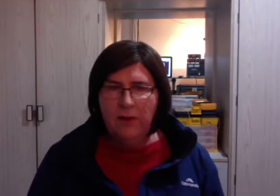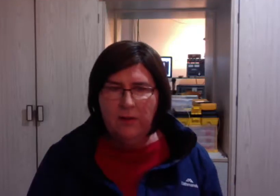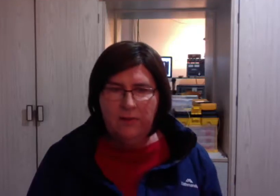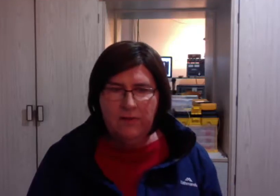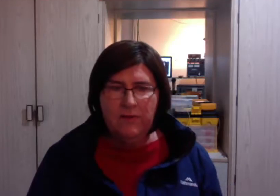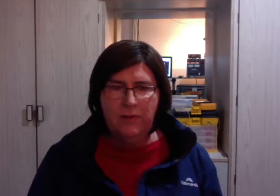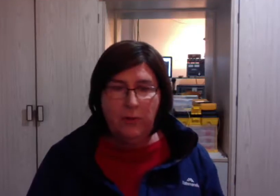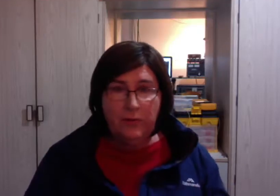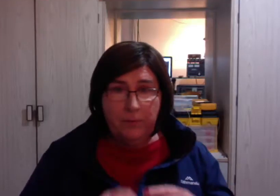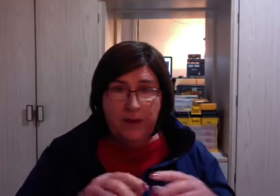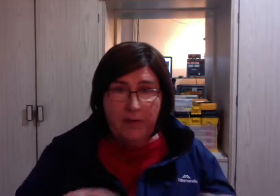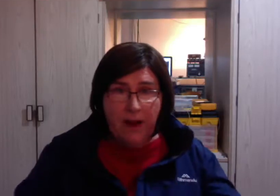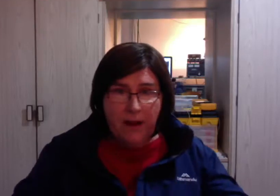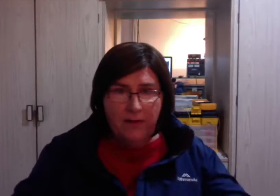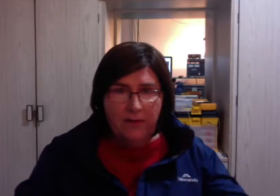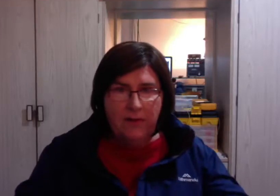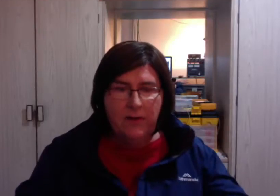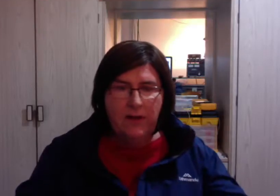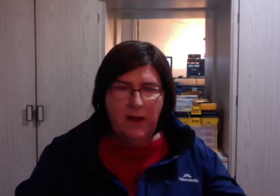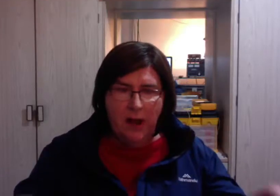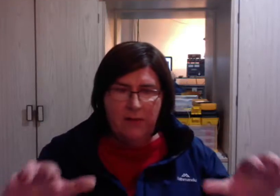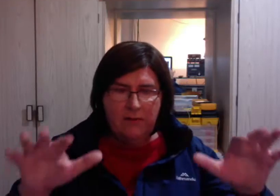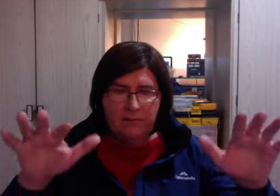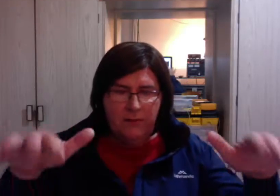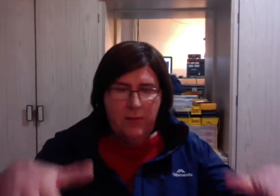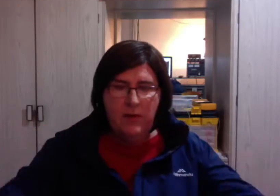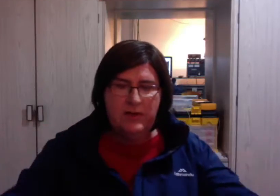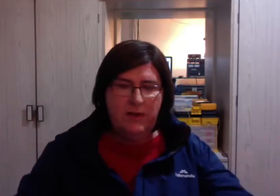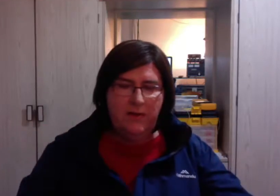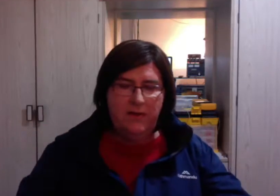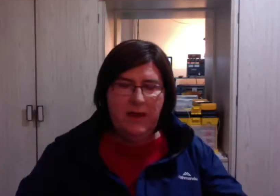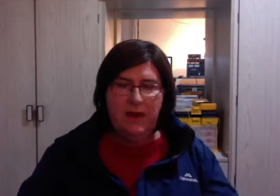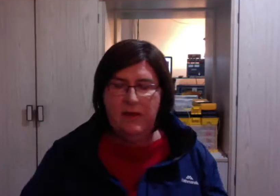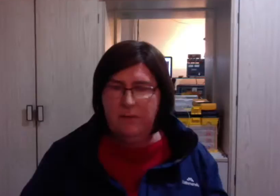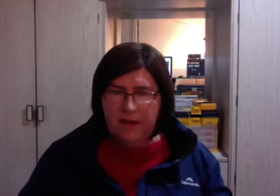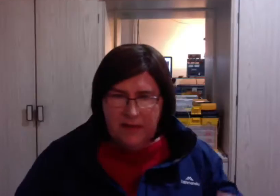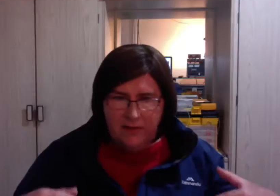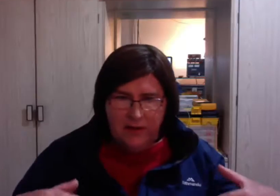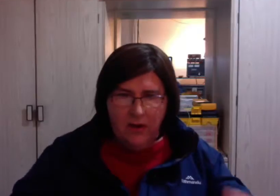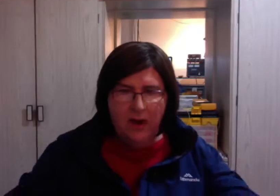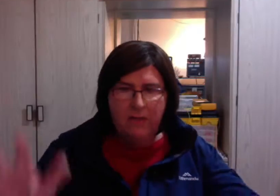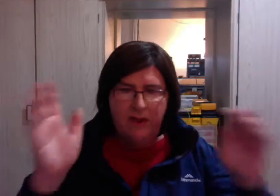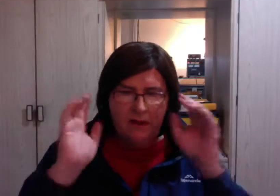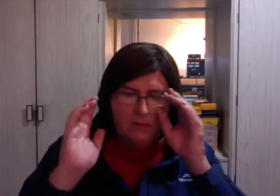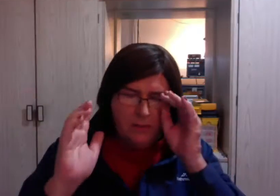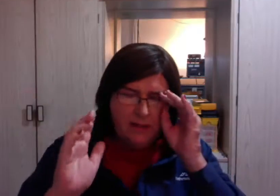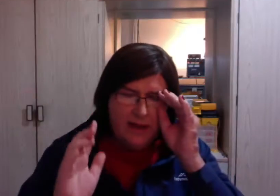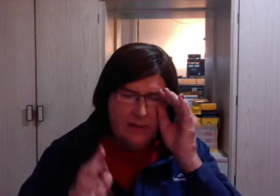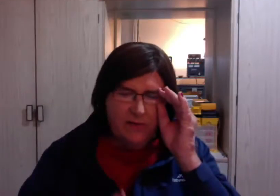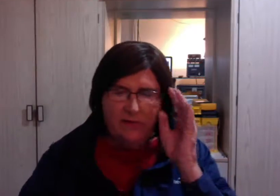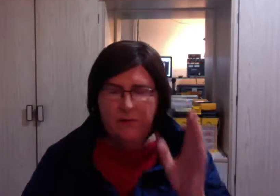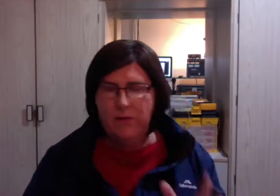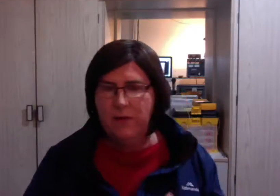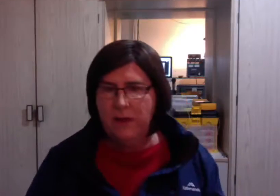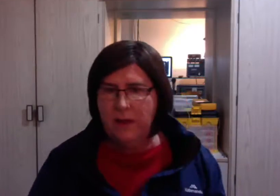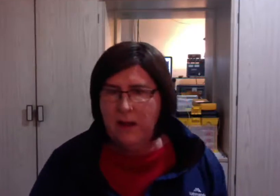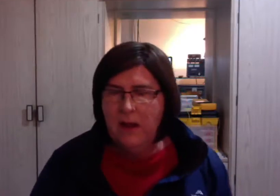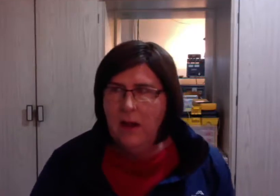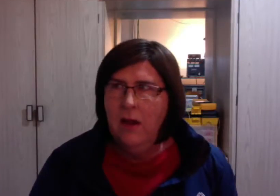those rivers all just peter out. You know, they kind of submerge under the sand, and in big years they kind of make big lakes and so forth.